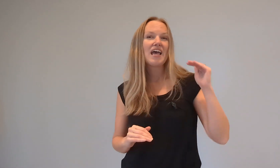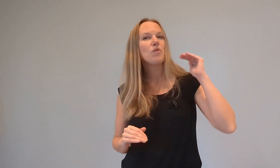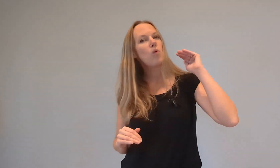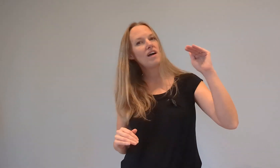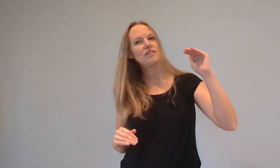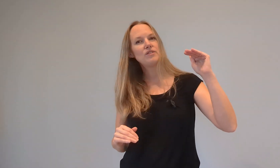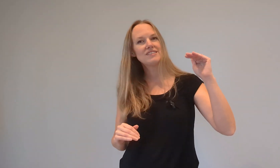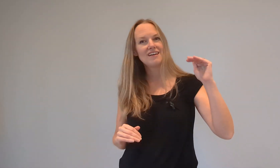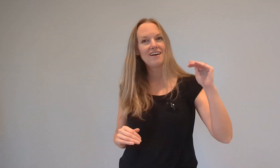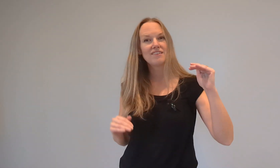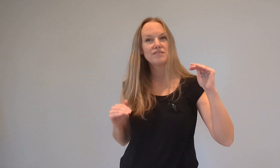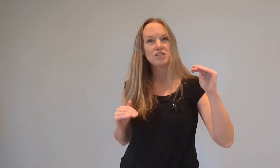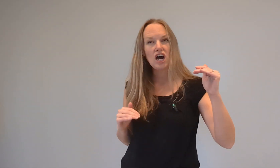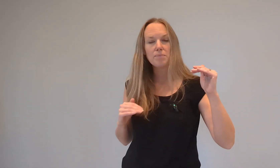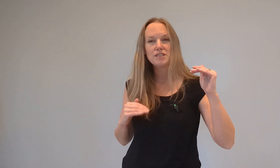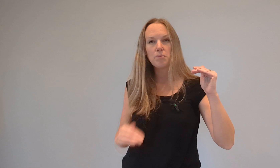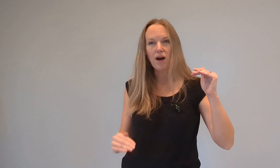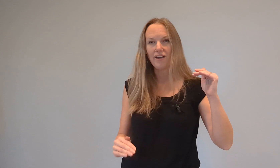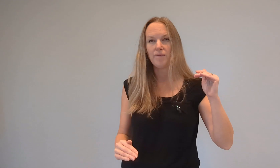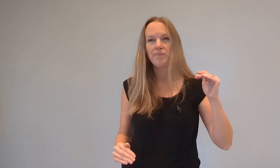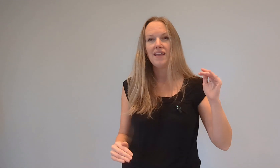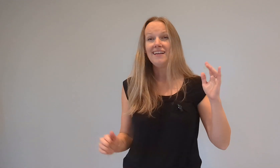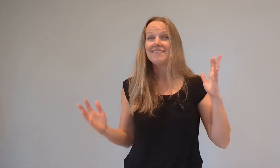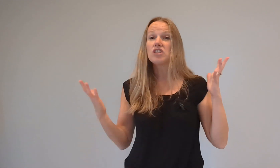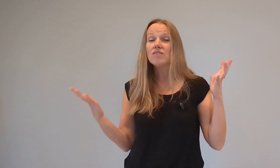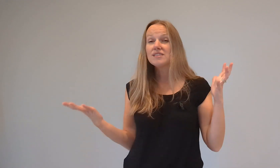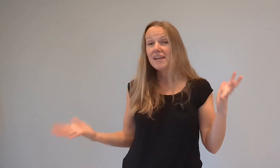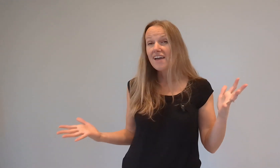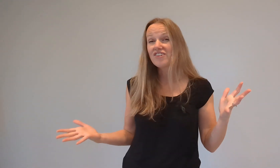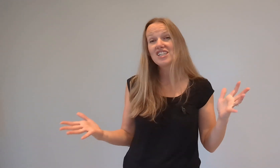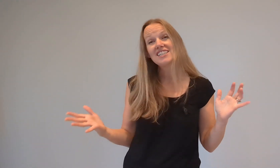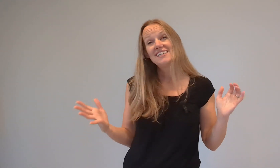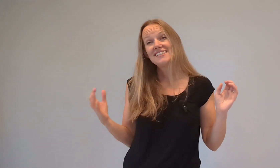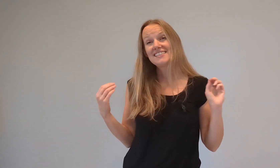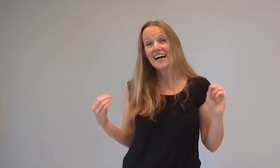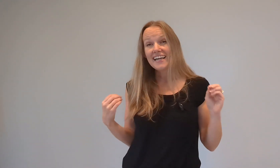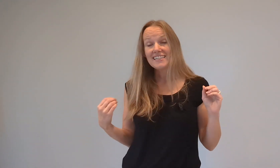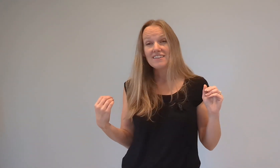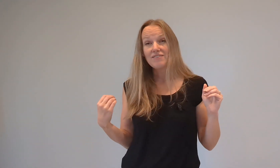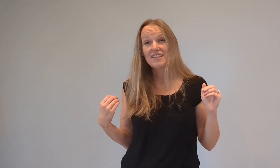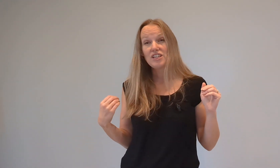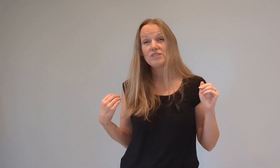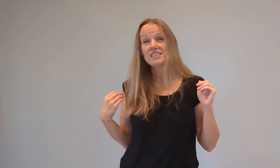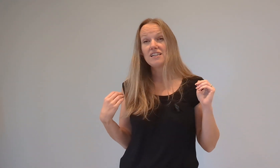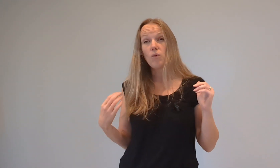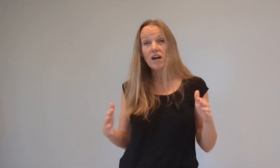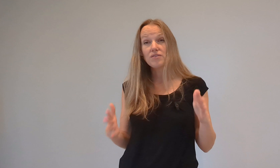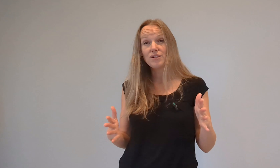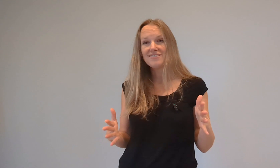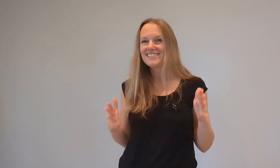and walk through the song from top to bottom. It's always my effort to sign with you, just to walk through just